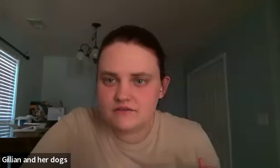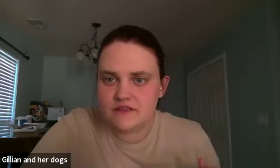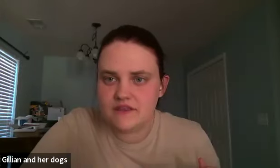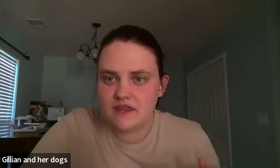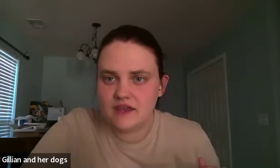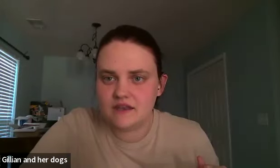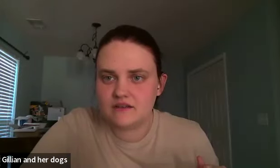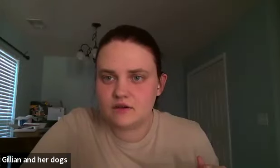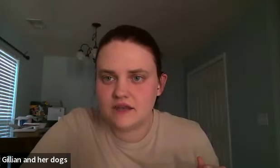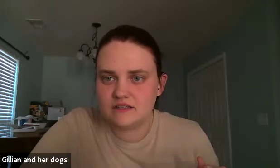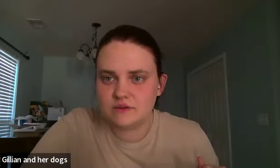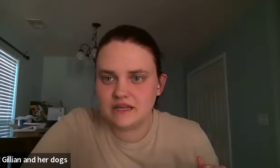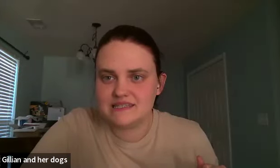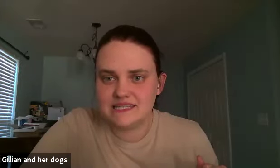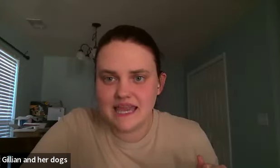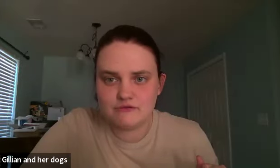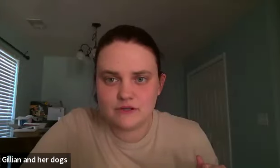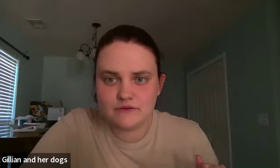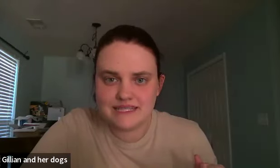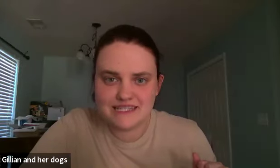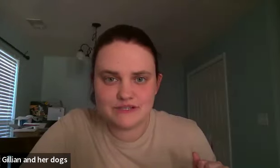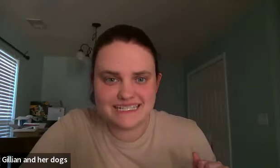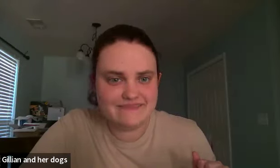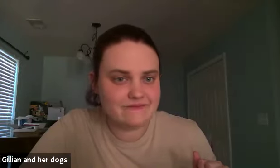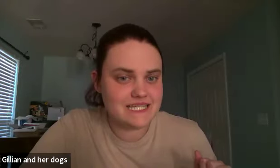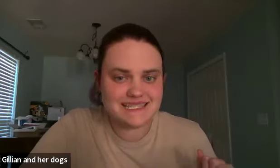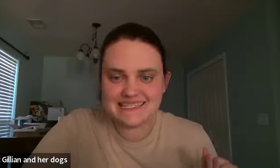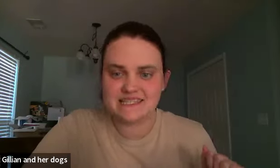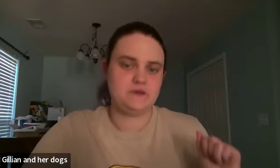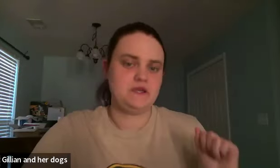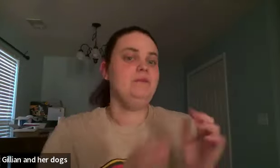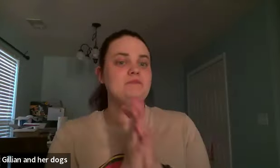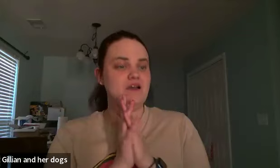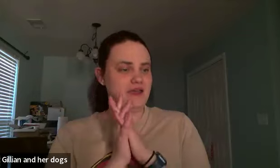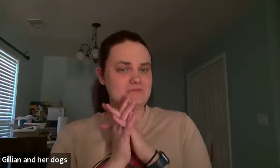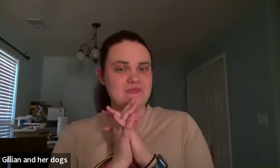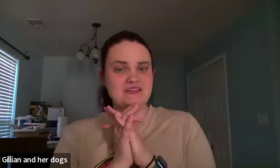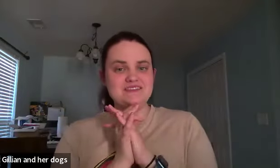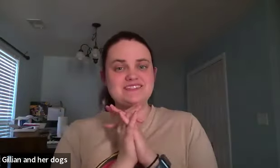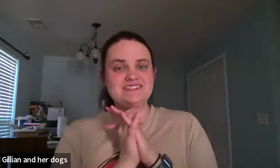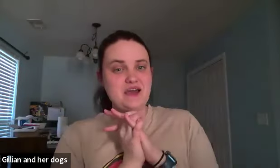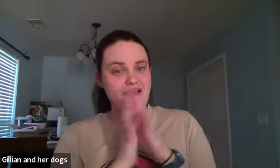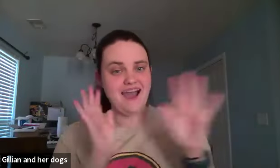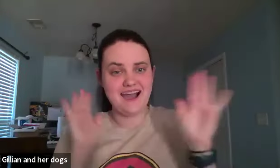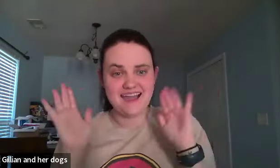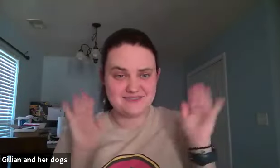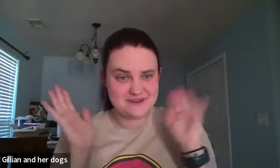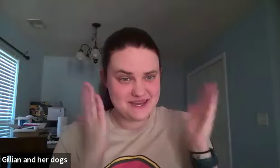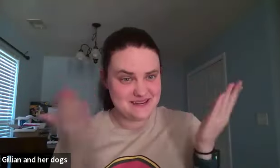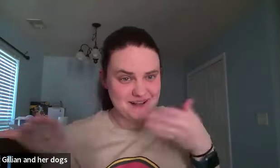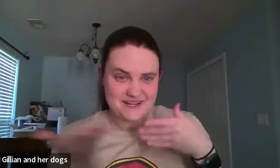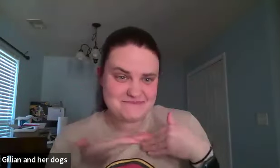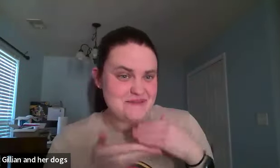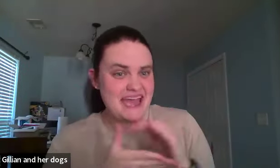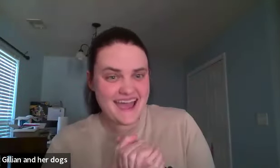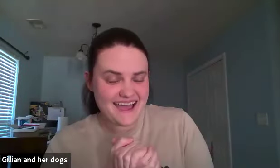myself and then go back to where I can see everyone's pretty faces. There we go. Okay. So, hi everybody. Welcome